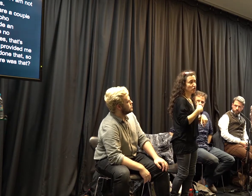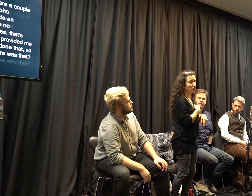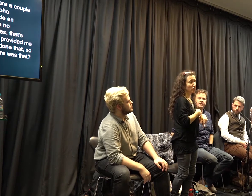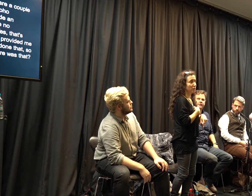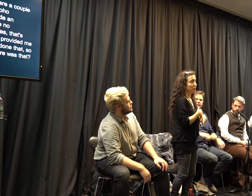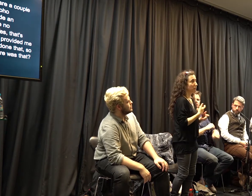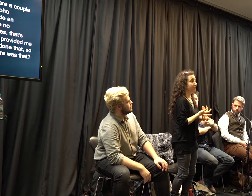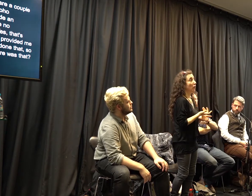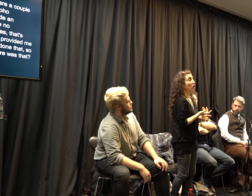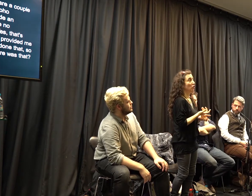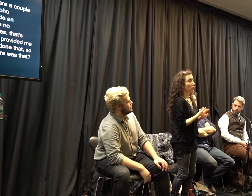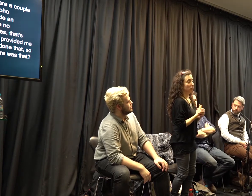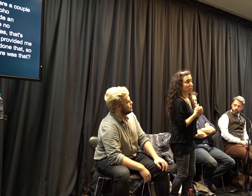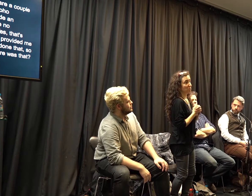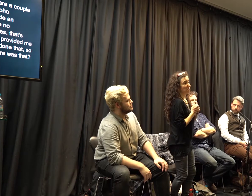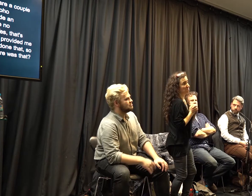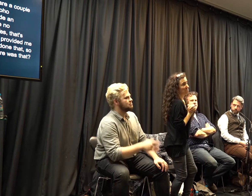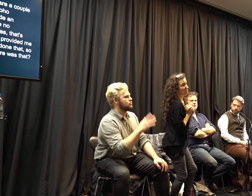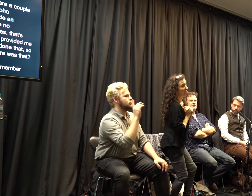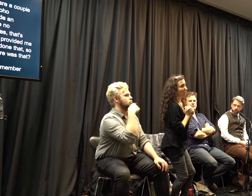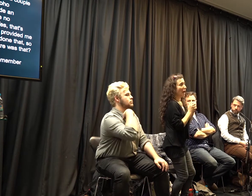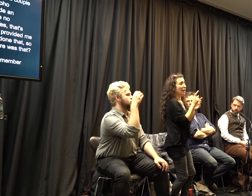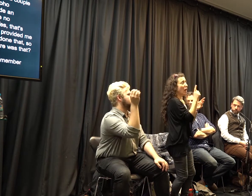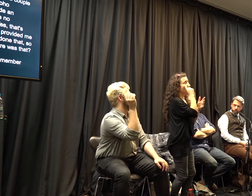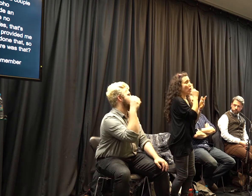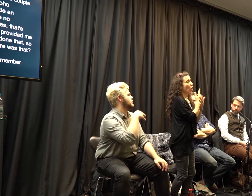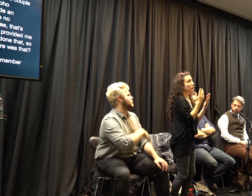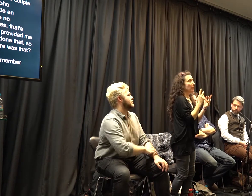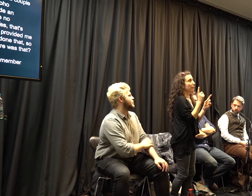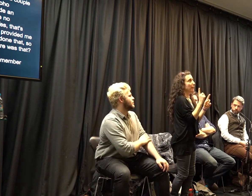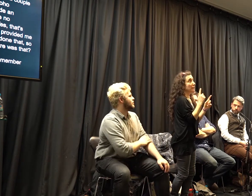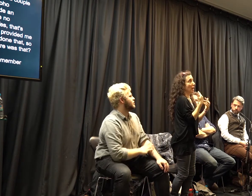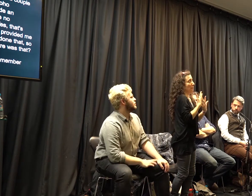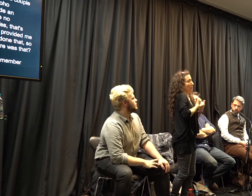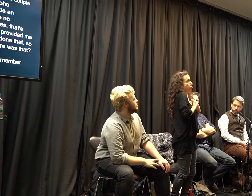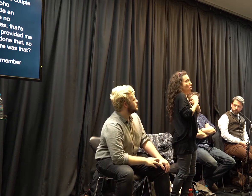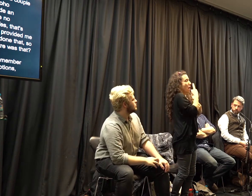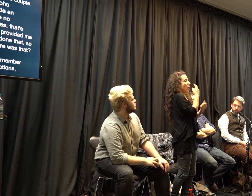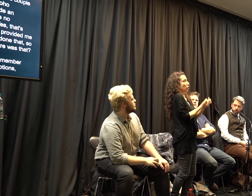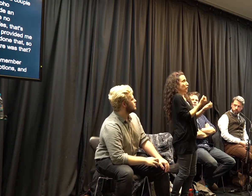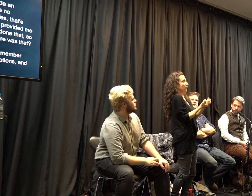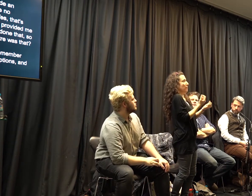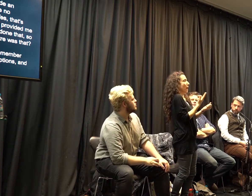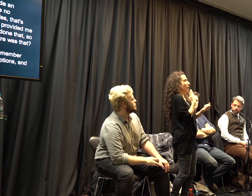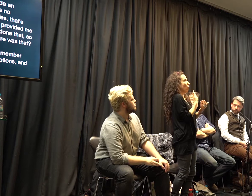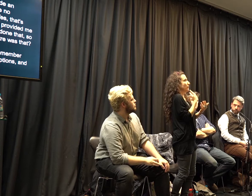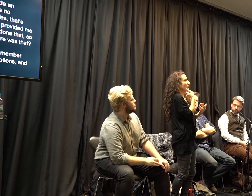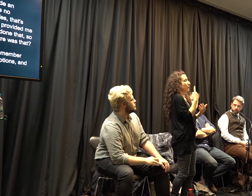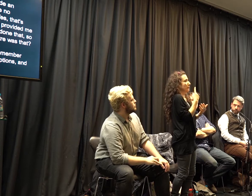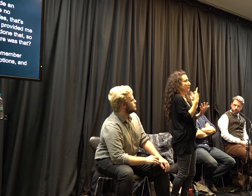whether or not they could provide captions, and all I got was a blunt no. I think, I may be